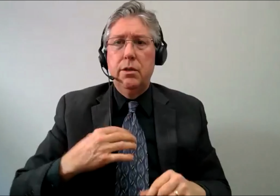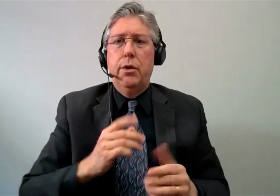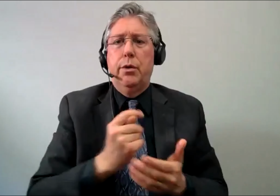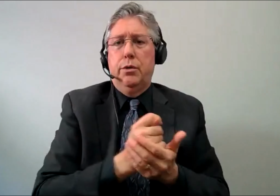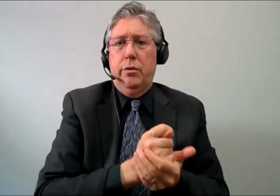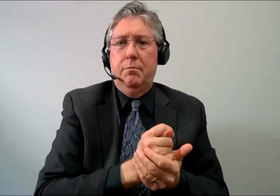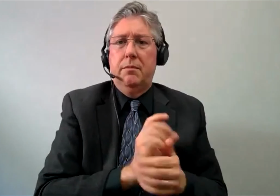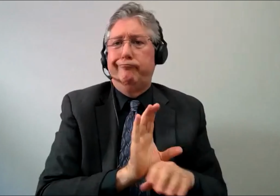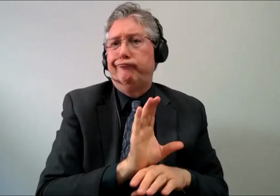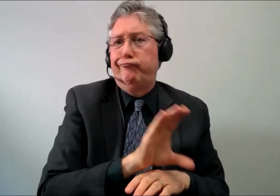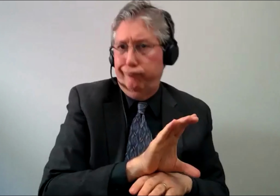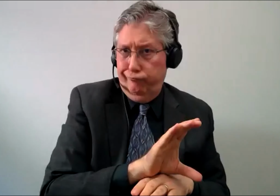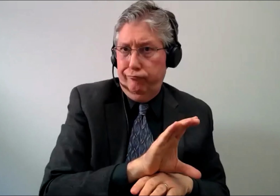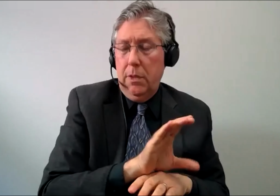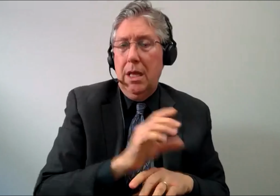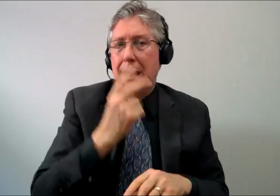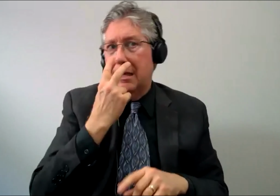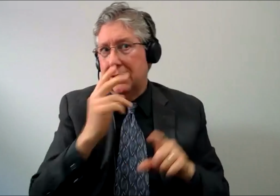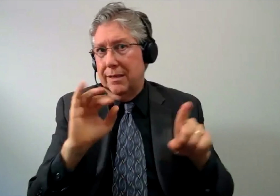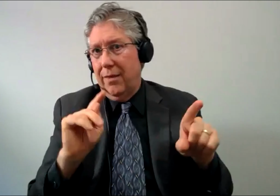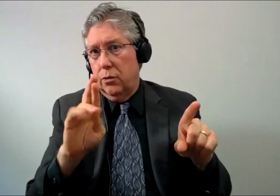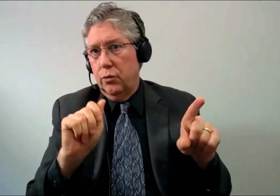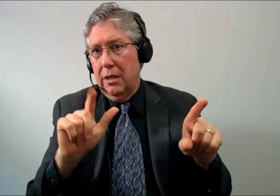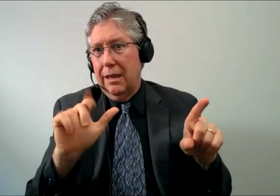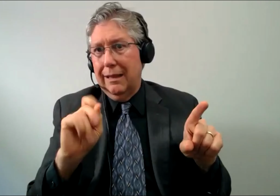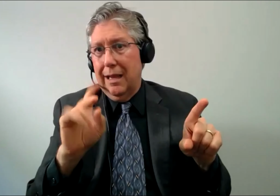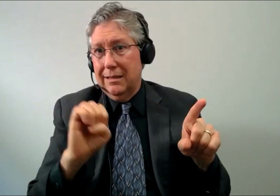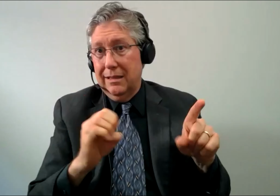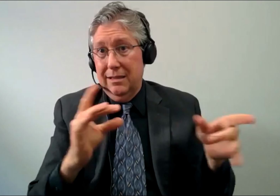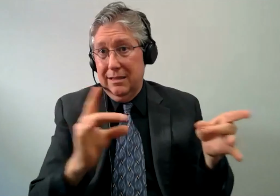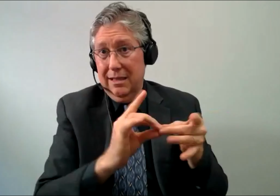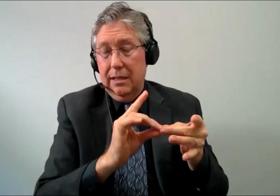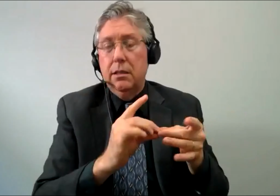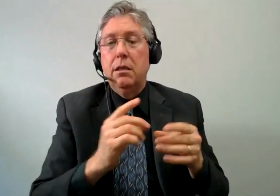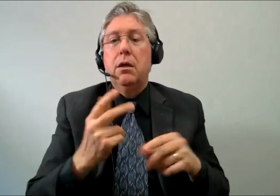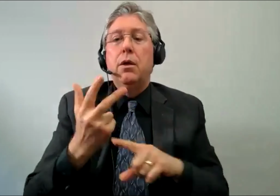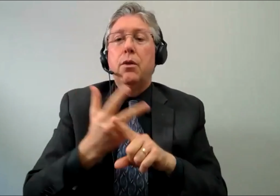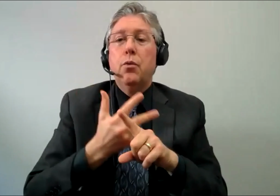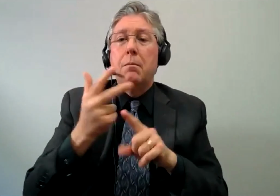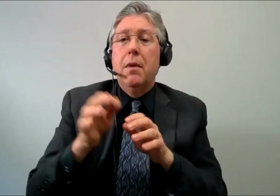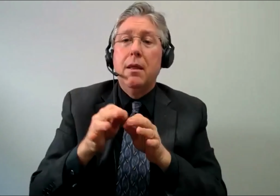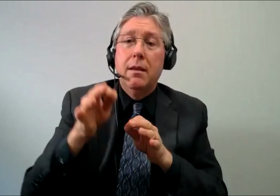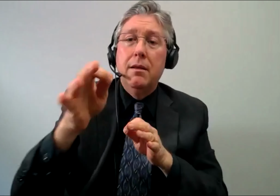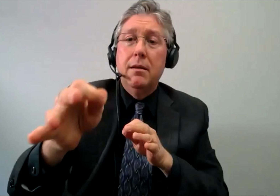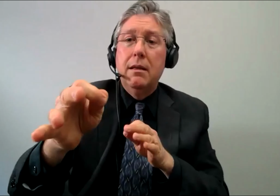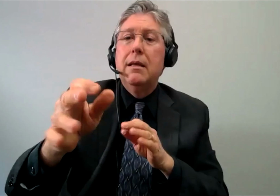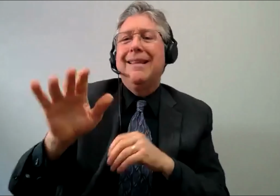I see Victoria Lasky is on the line. We are talking about, when I say 3-month delay, we're talking about those chapters that